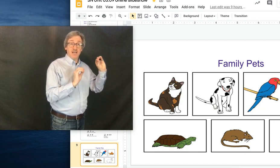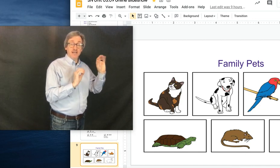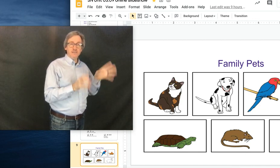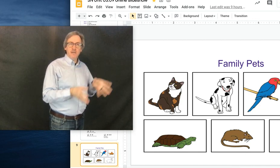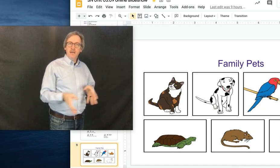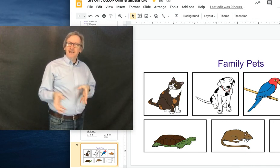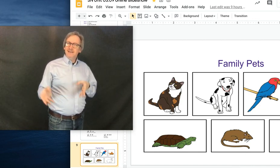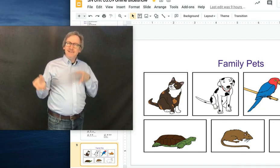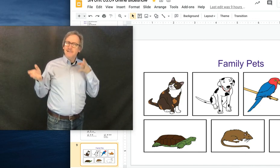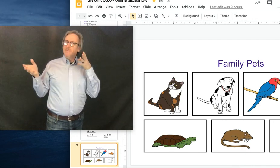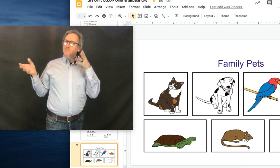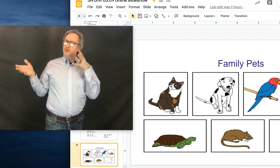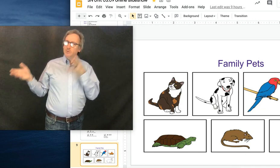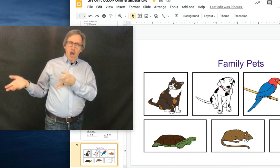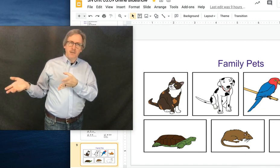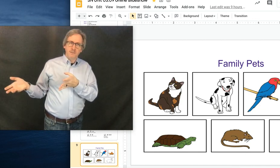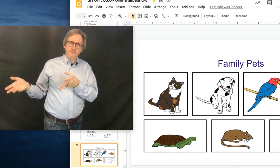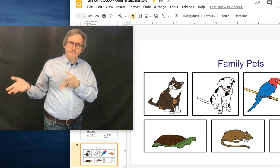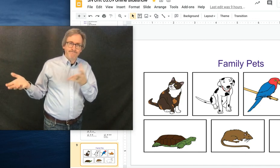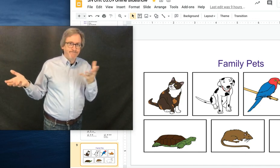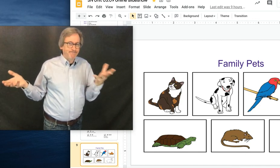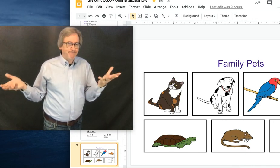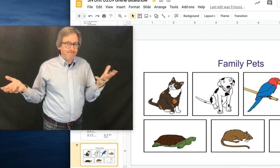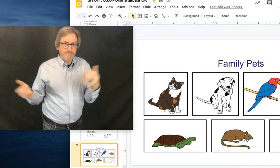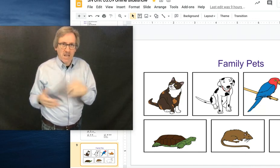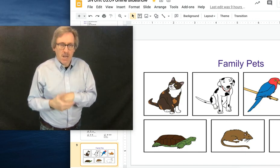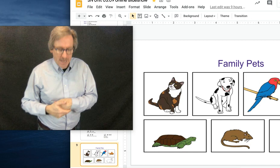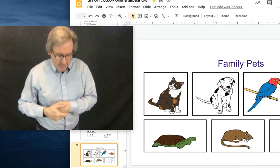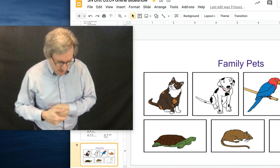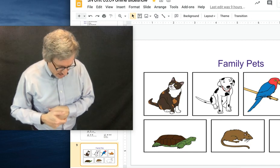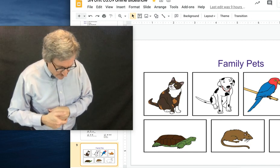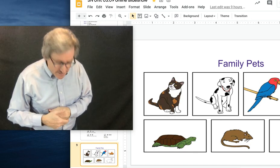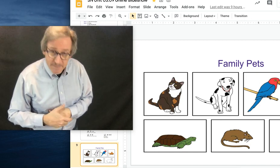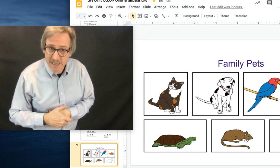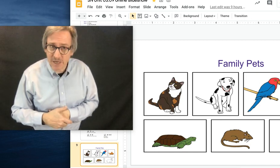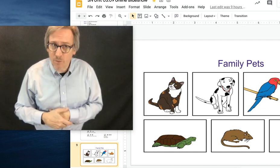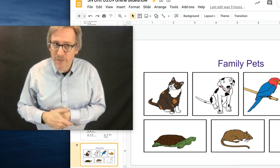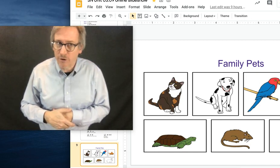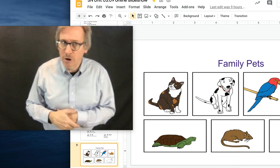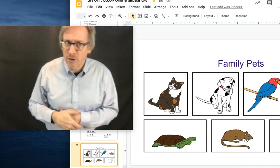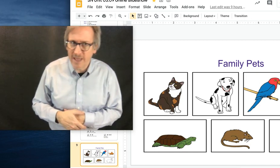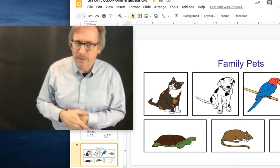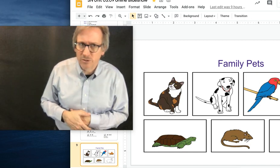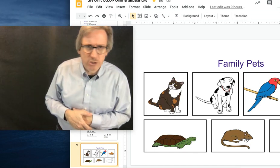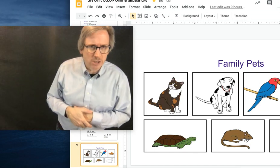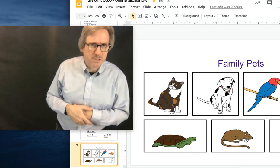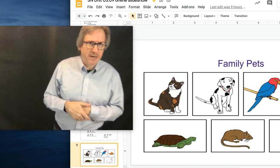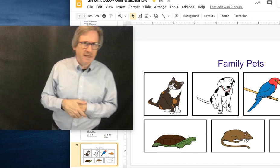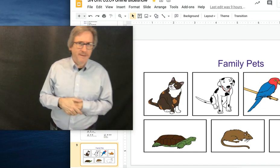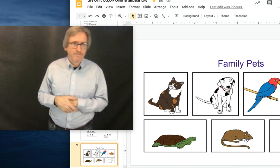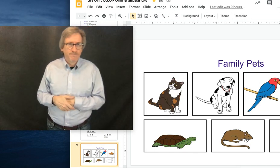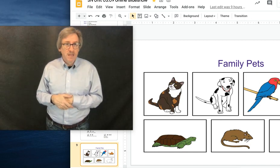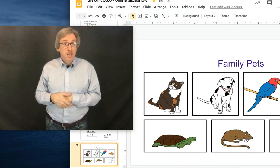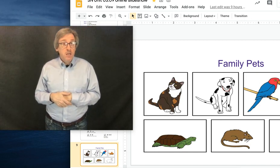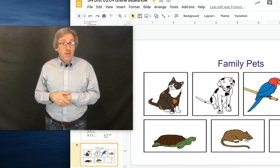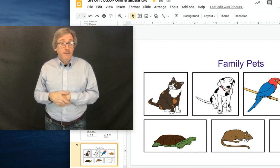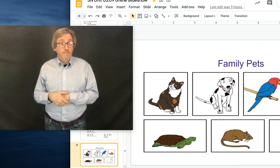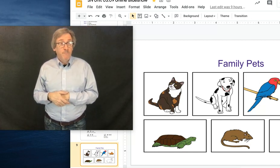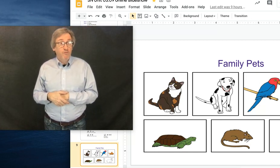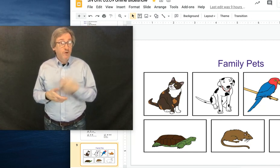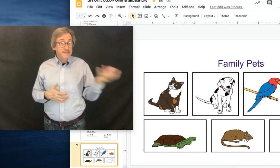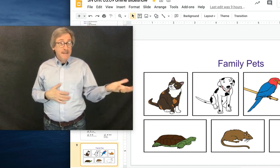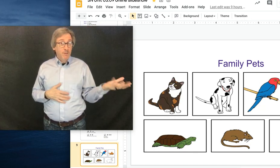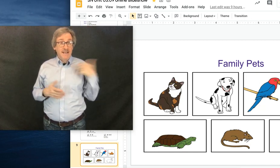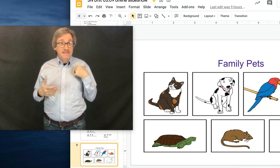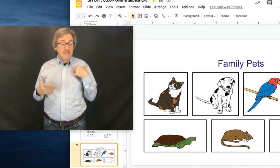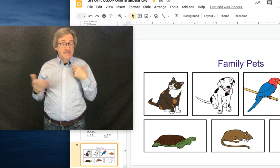specific signs, some do not. A lot of it depends on whether the animals were talked about a lot.